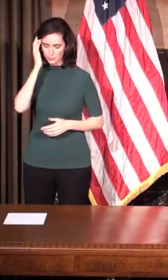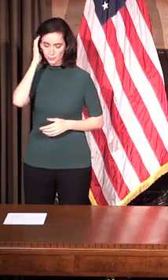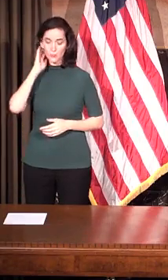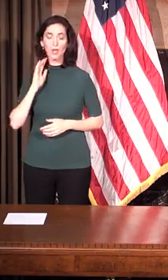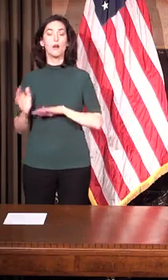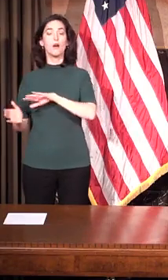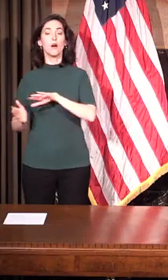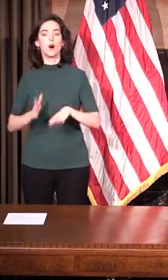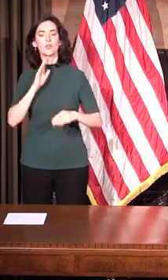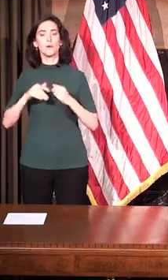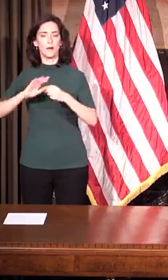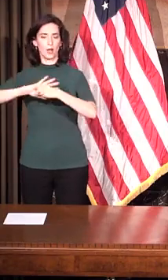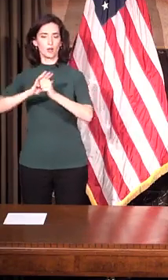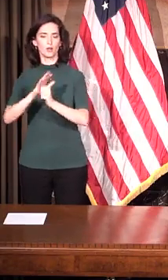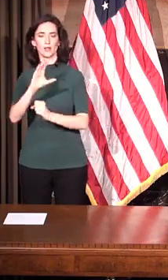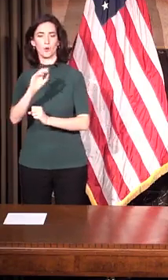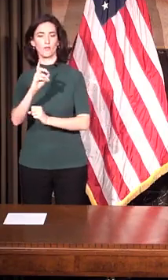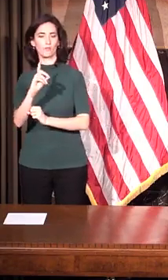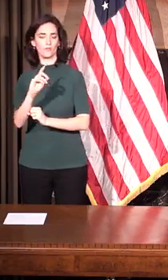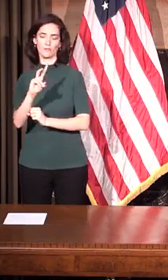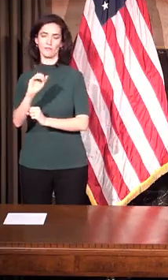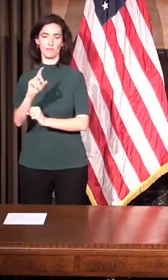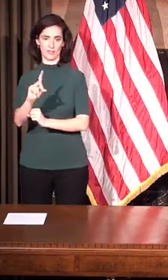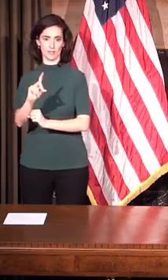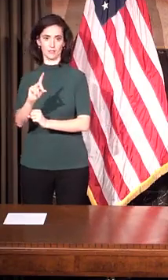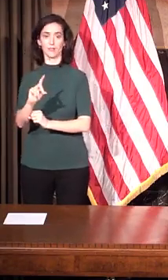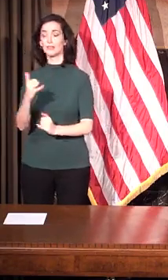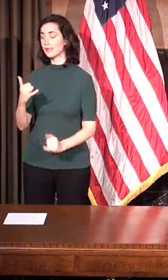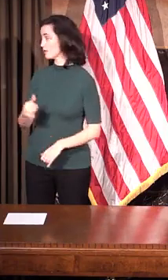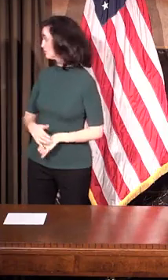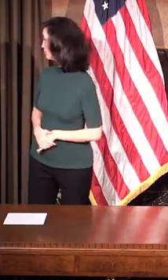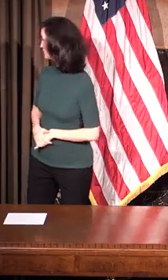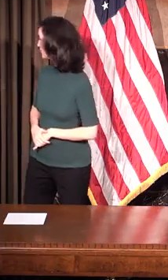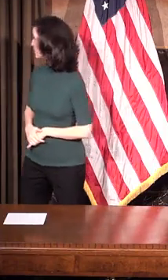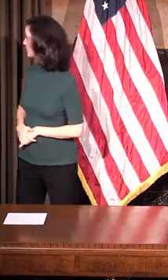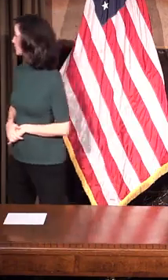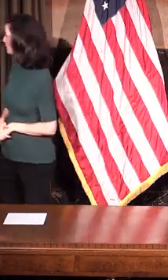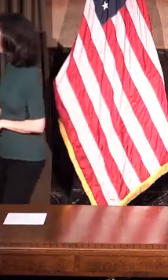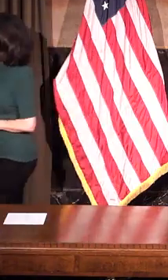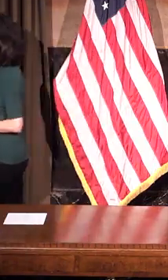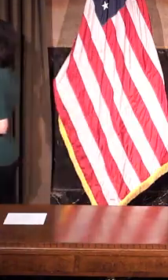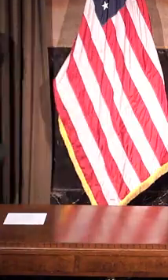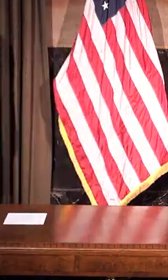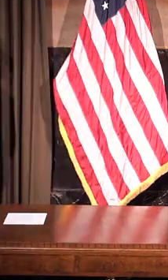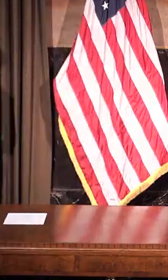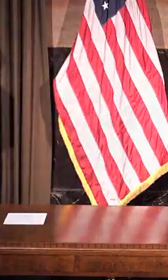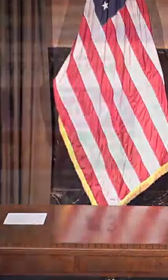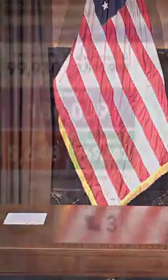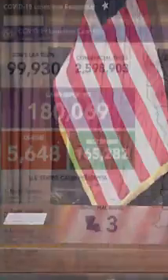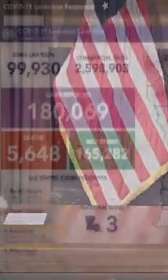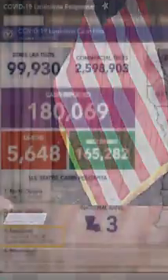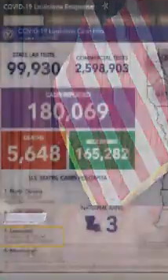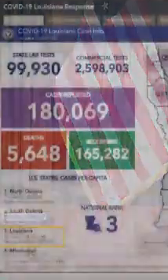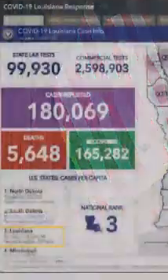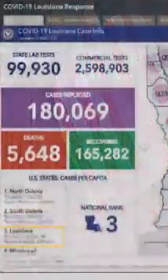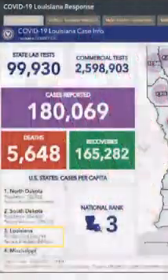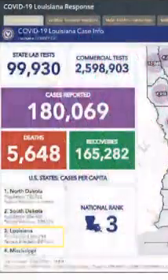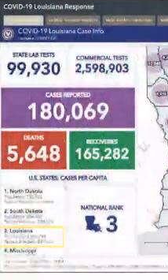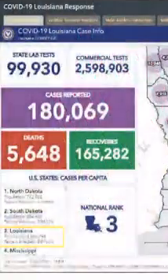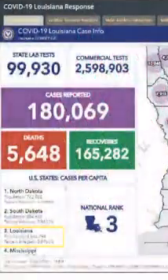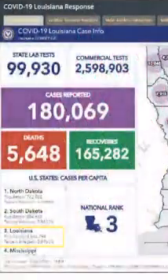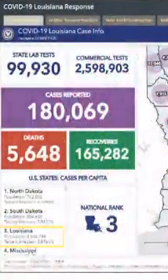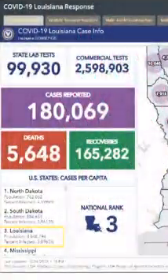COVID, today we are reporting 222 new cases on 5,059 tests. That